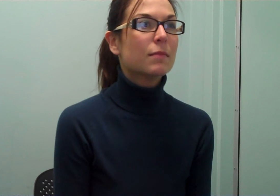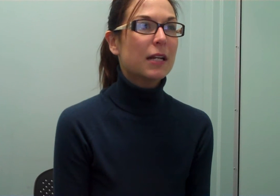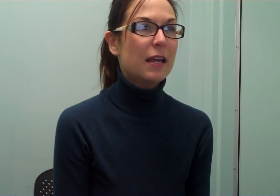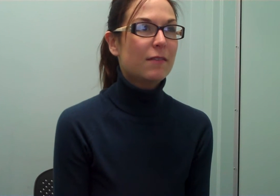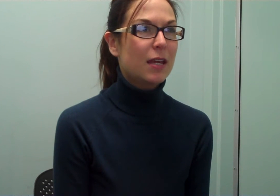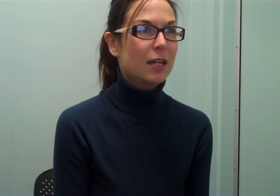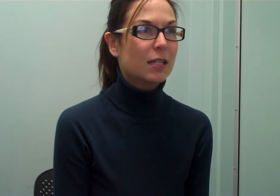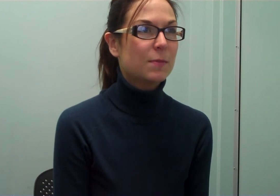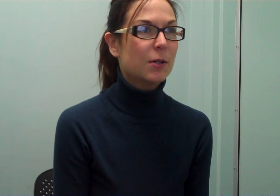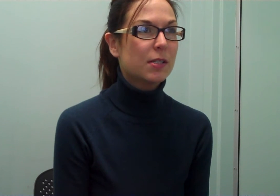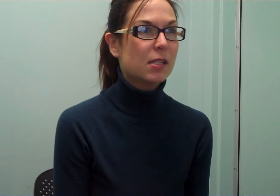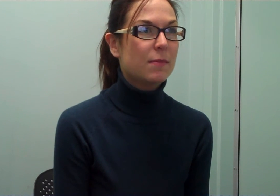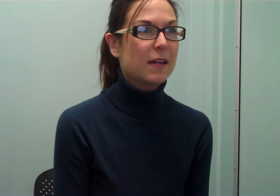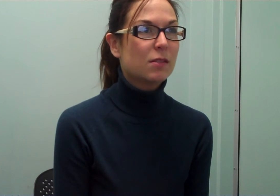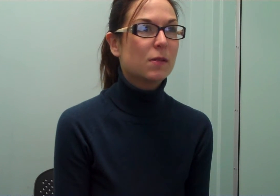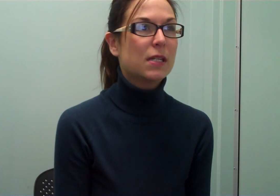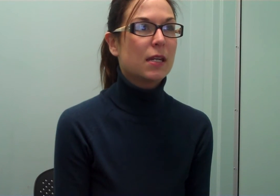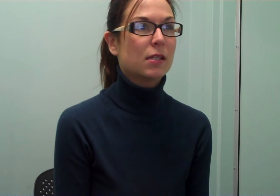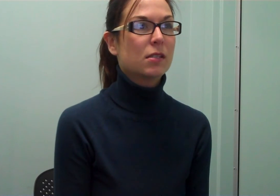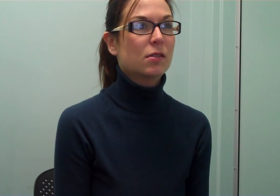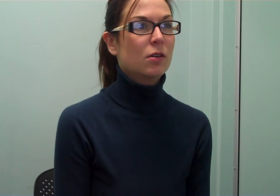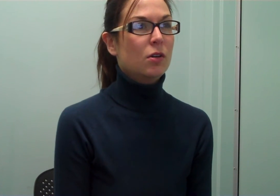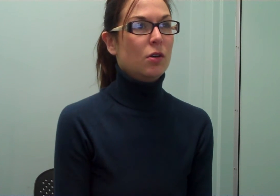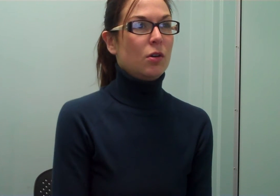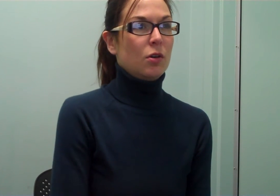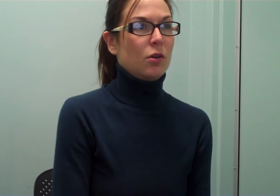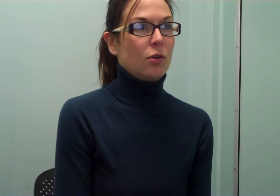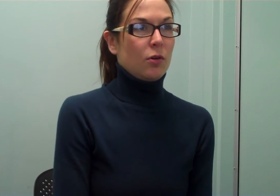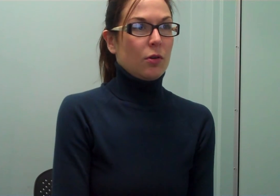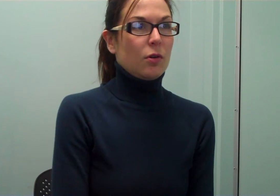But I have had experience in the past with tenants